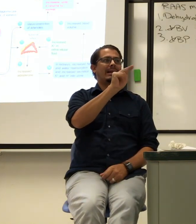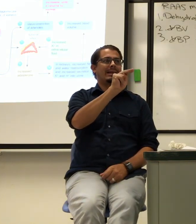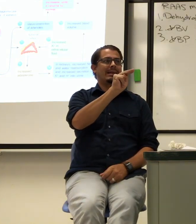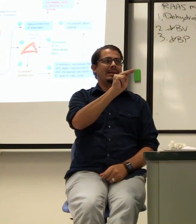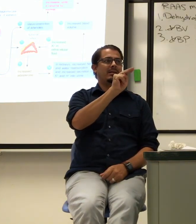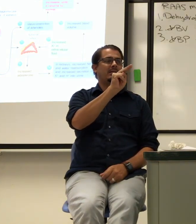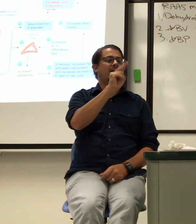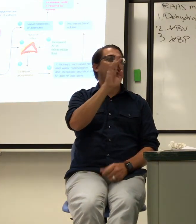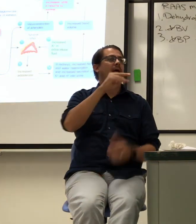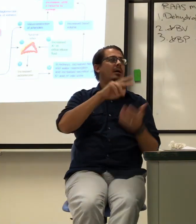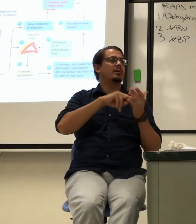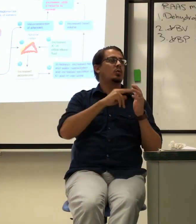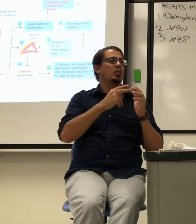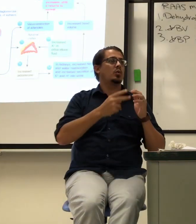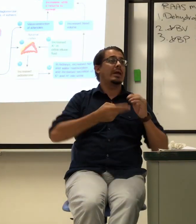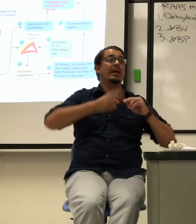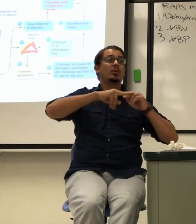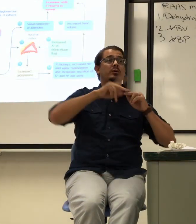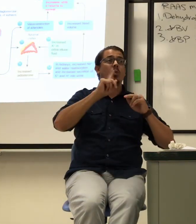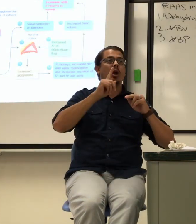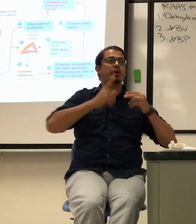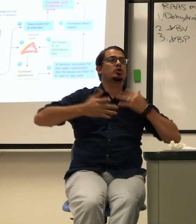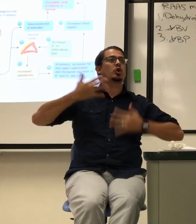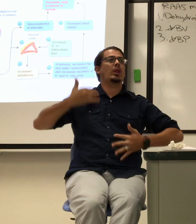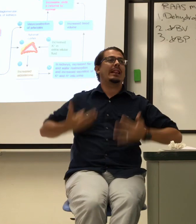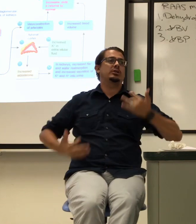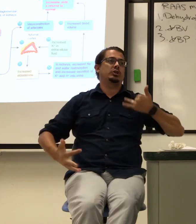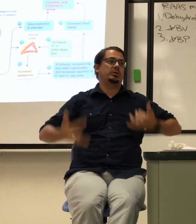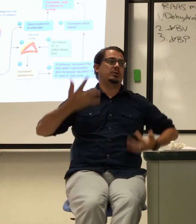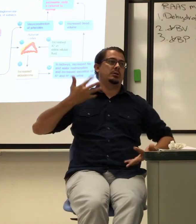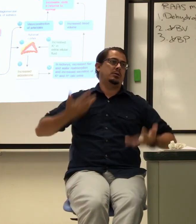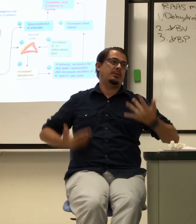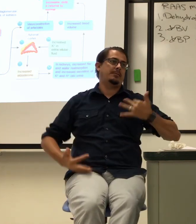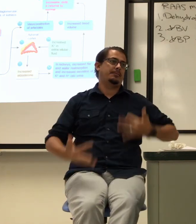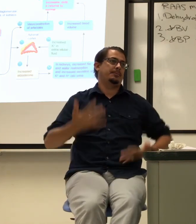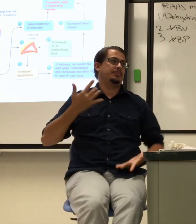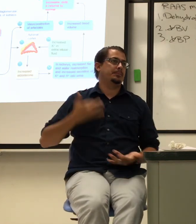Renin will increase in the circulation. Okay. Now,